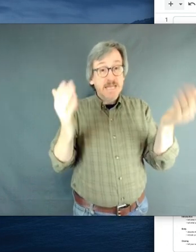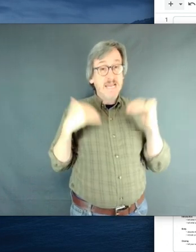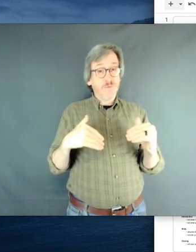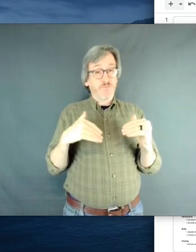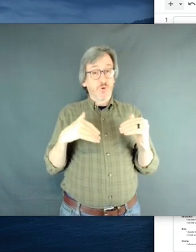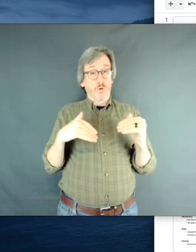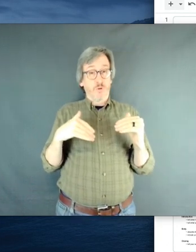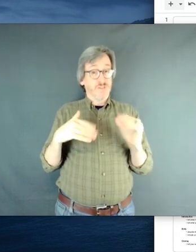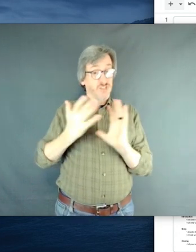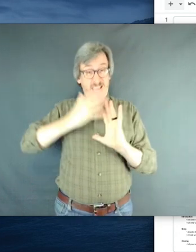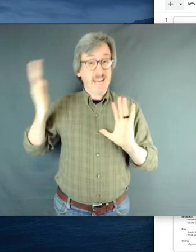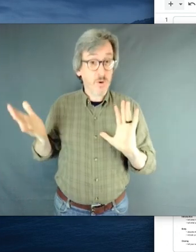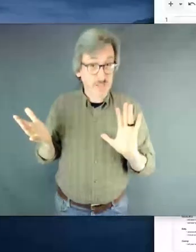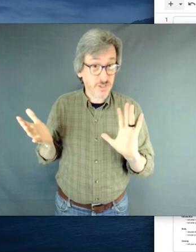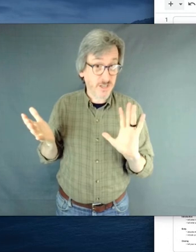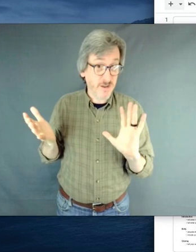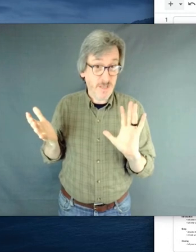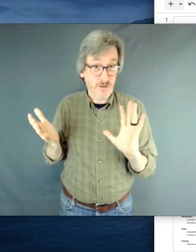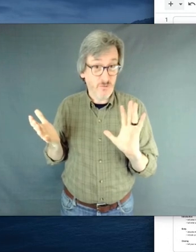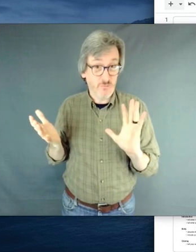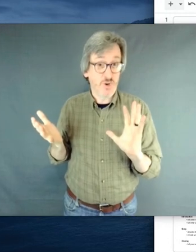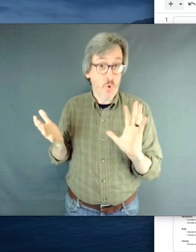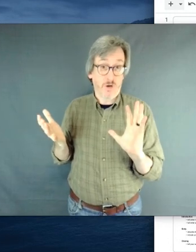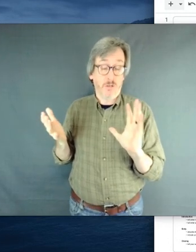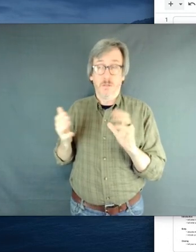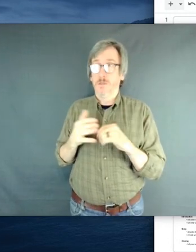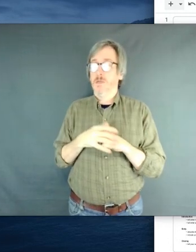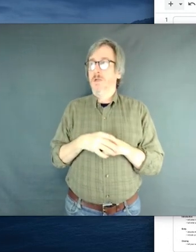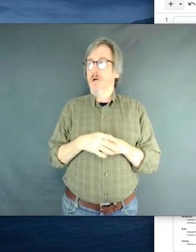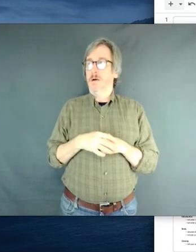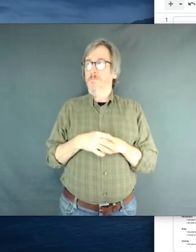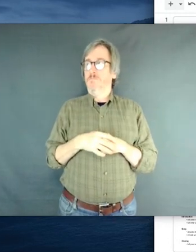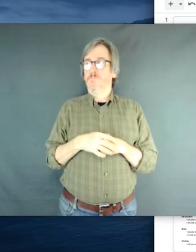Then next we have rhetorical questions. Any question can be rhetorical.